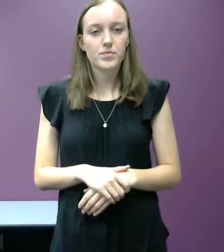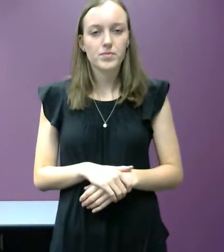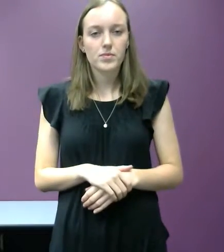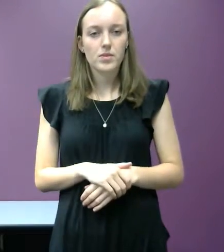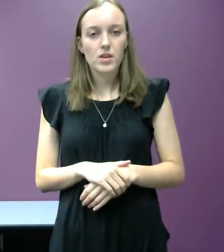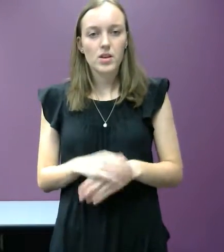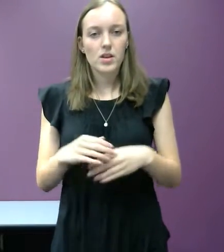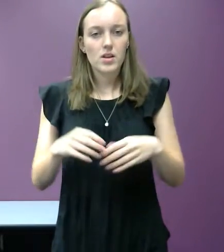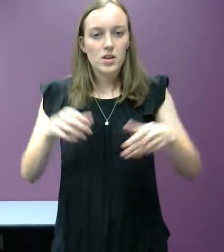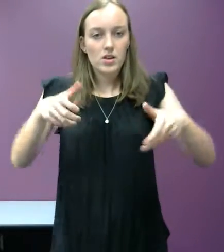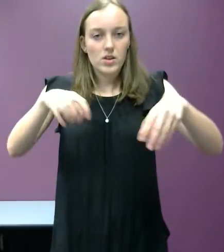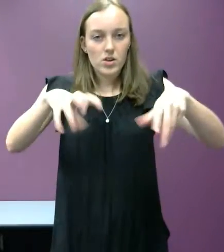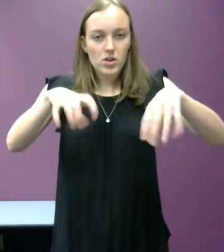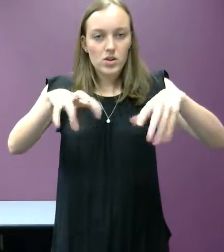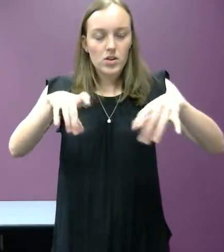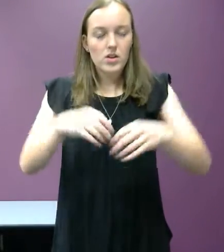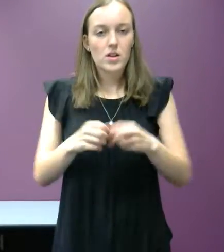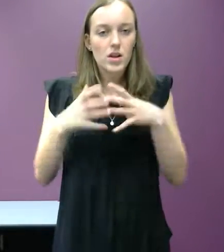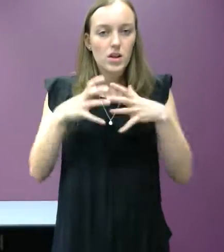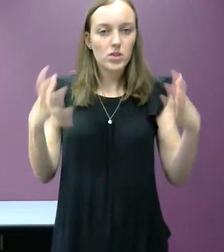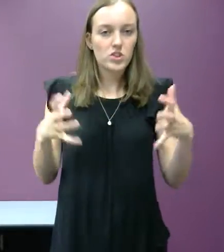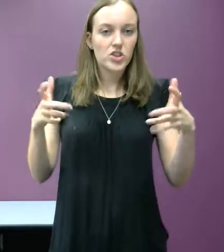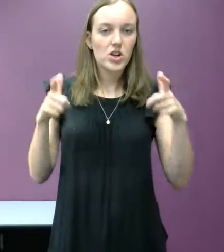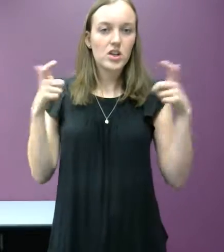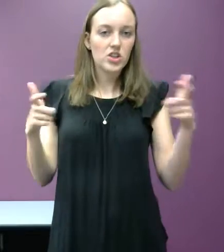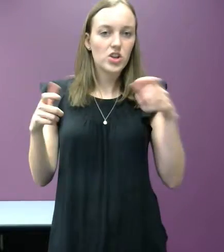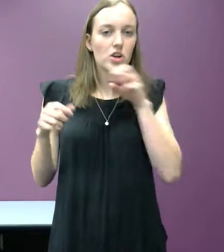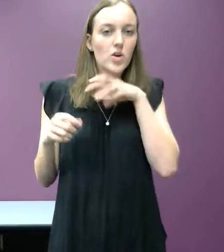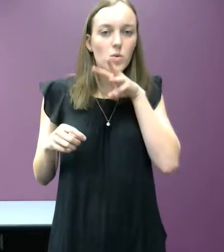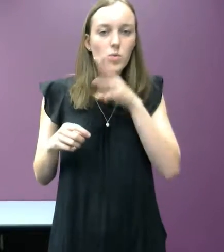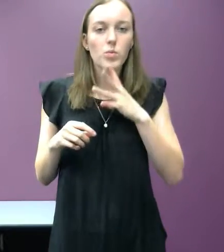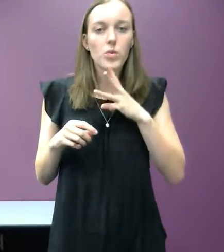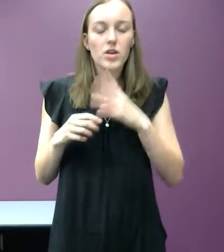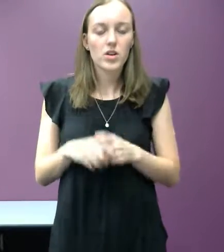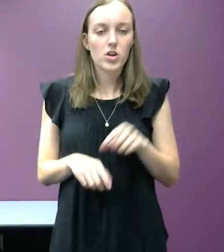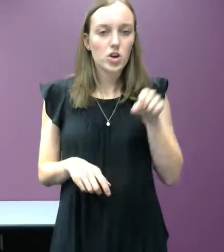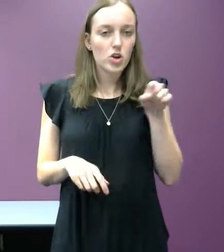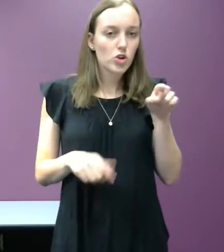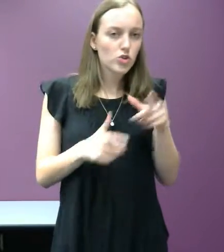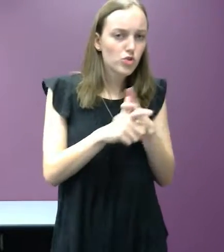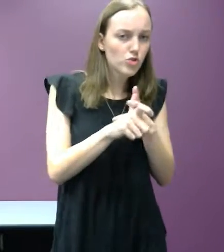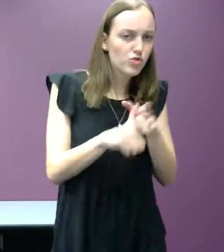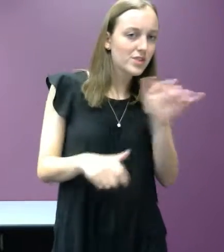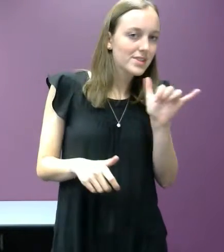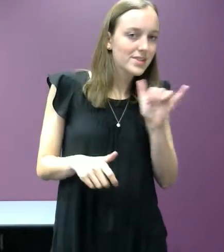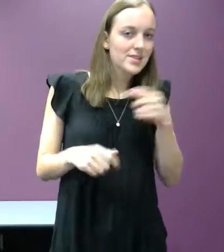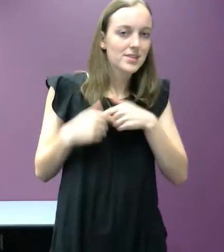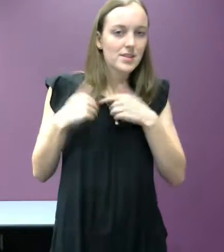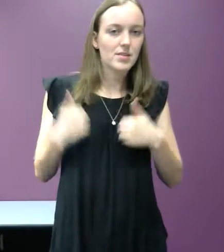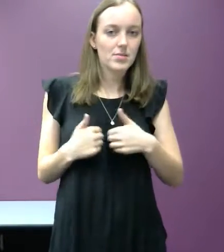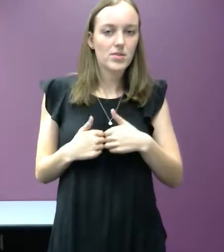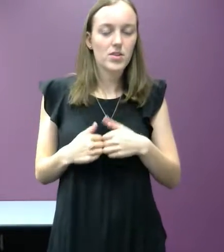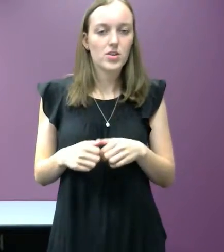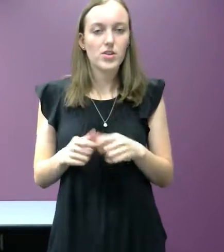a lot of blood going through the faucet. The same thing goes with the heart. When you were running, when we did our investigation, you